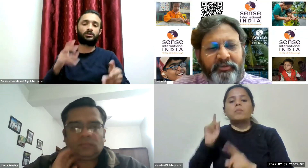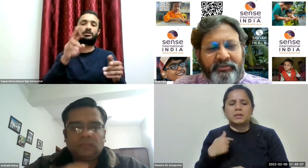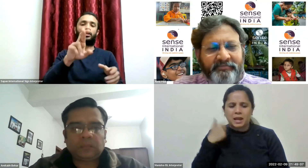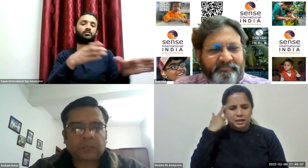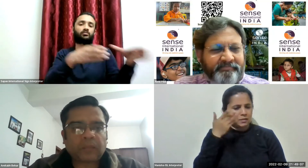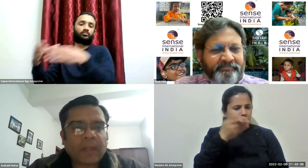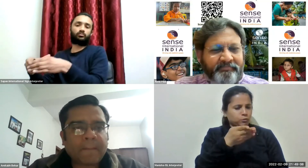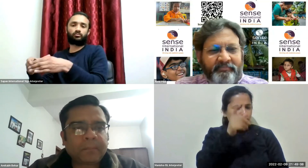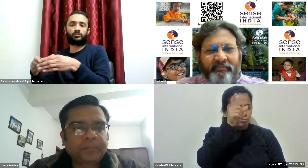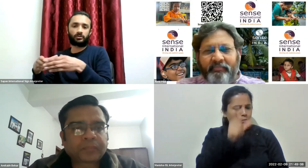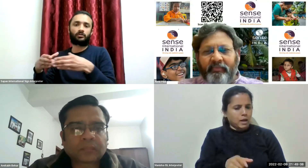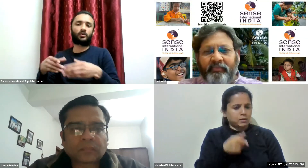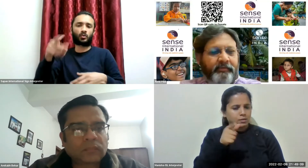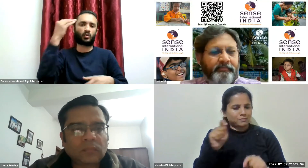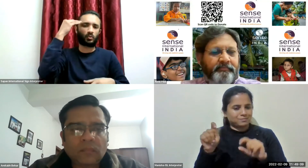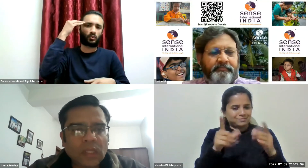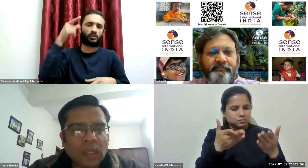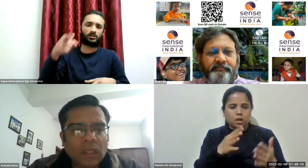question at the moment.